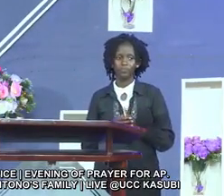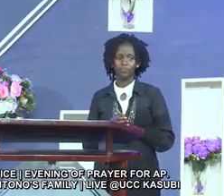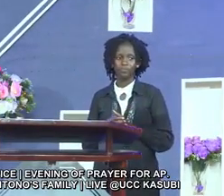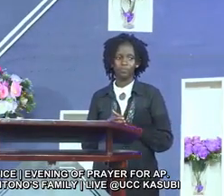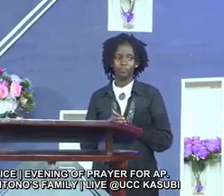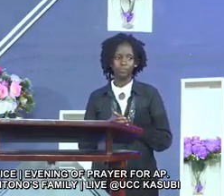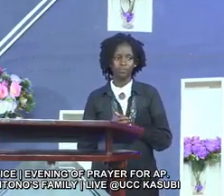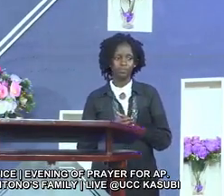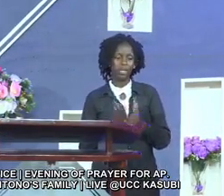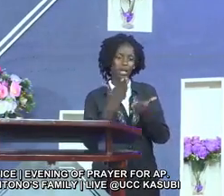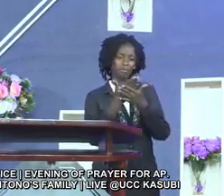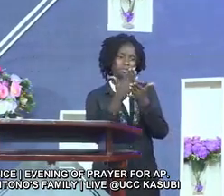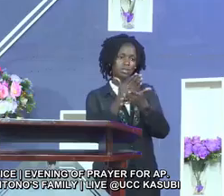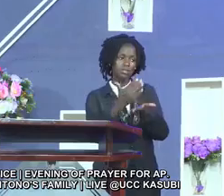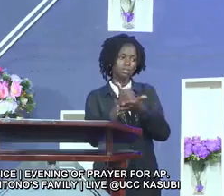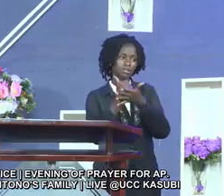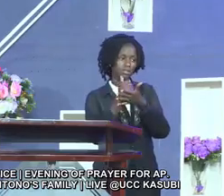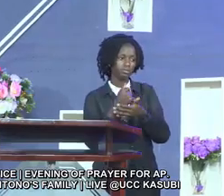contribute,